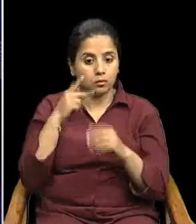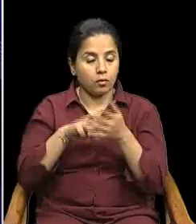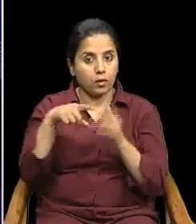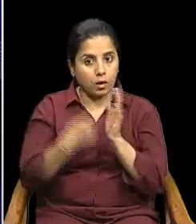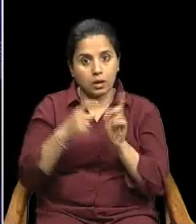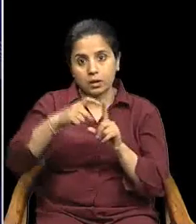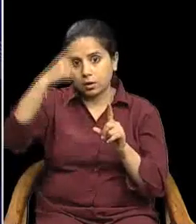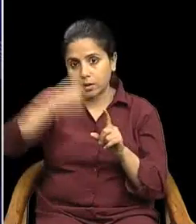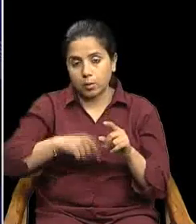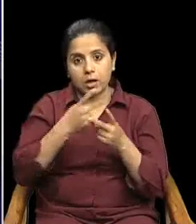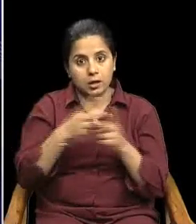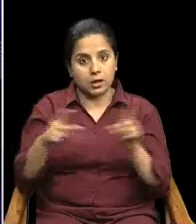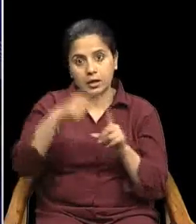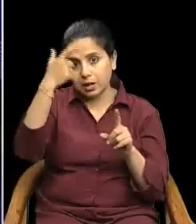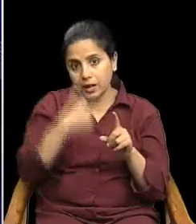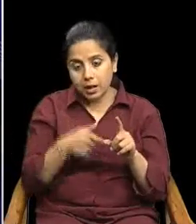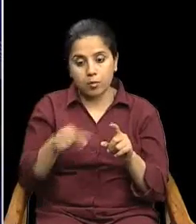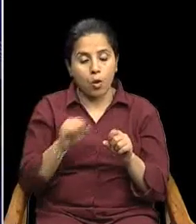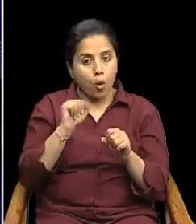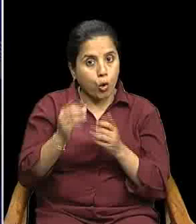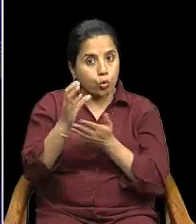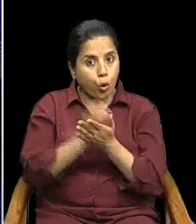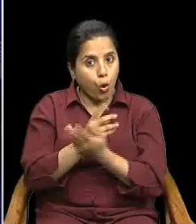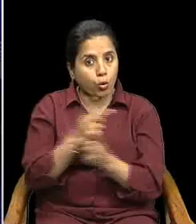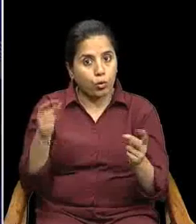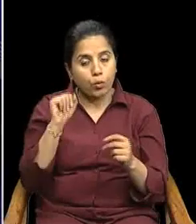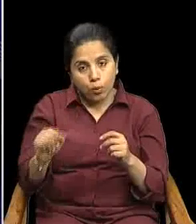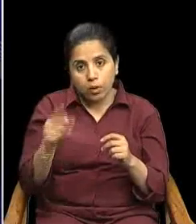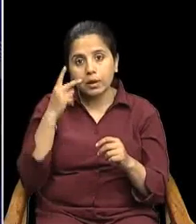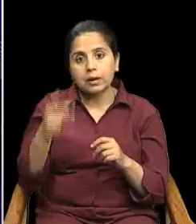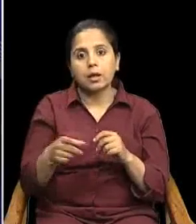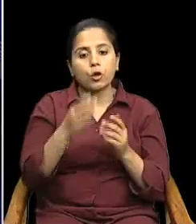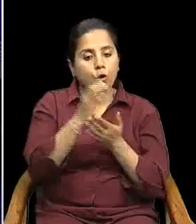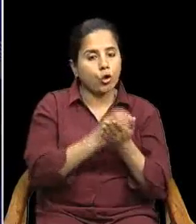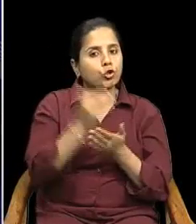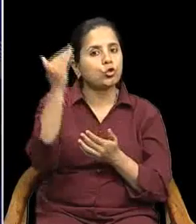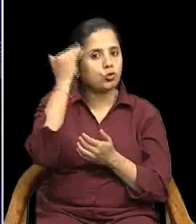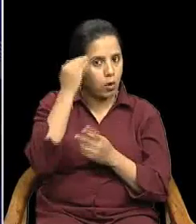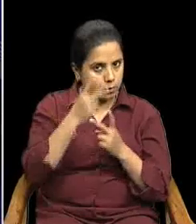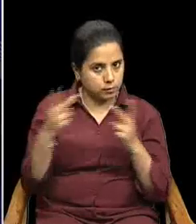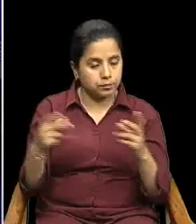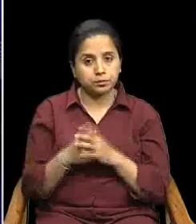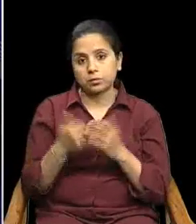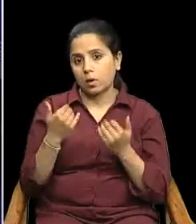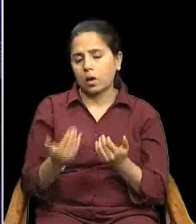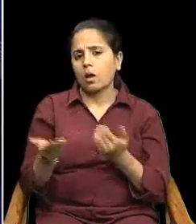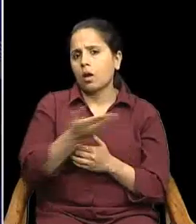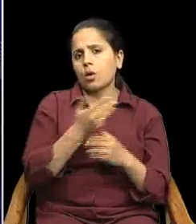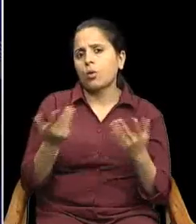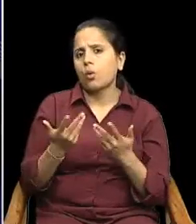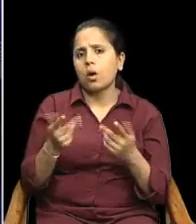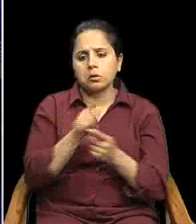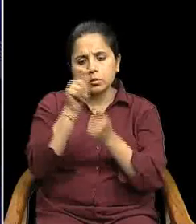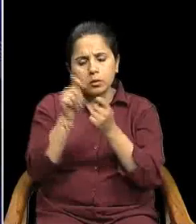interdisciplinary and multidisciplinary context for discipline knowledge. Now, what are the